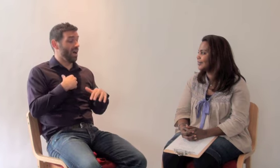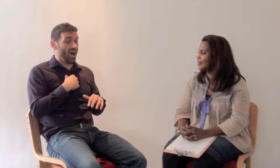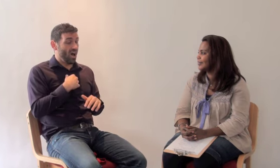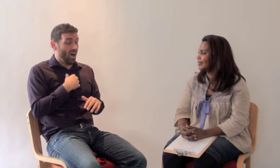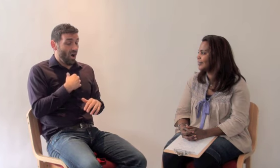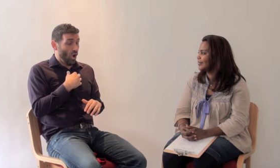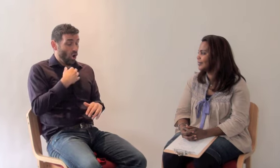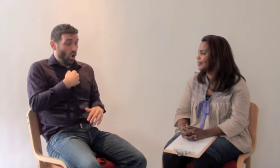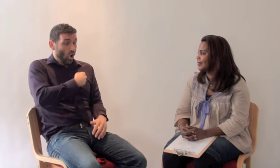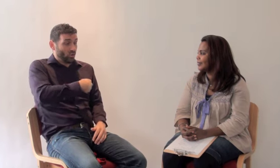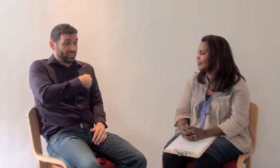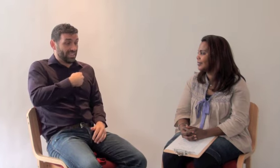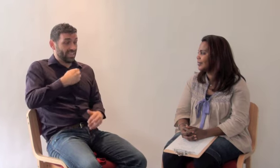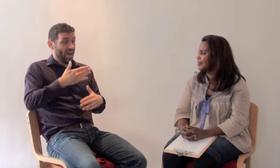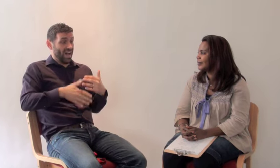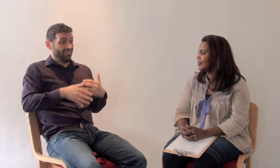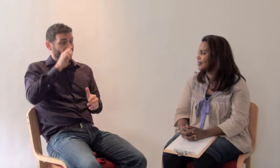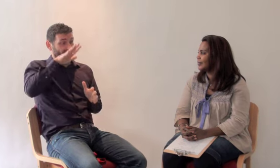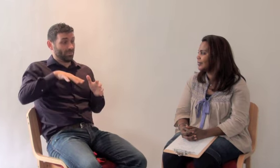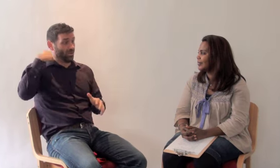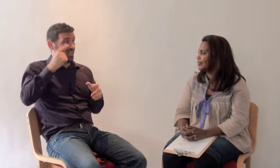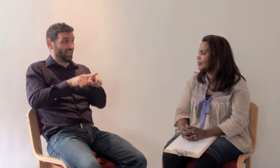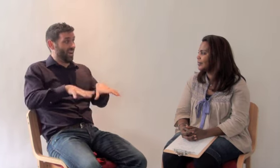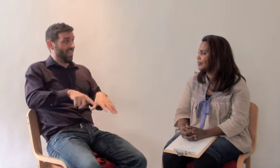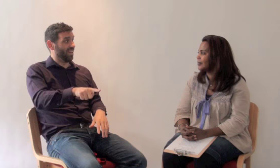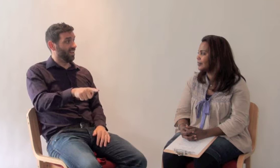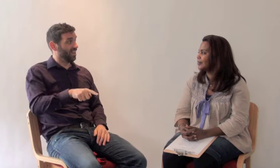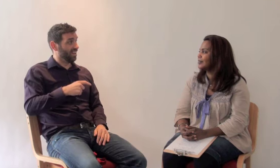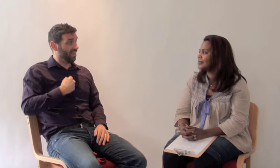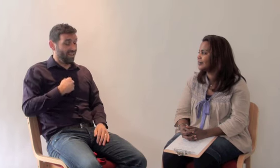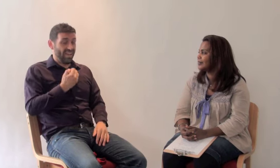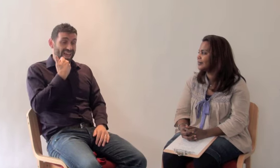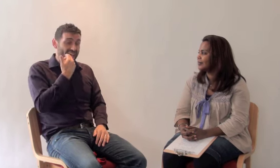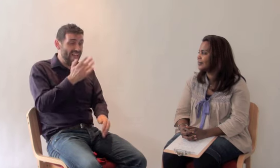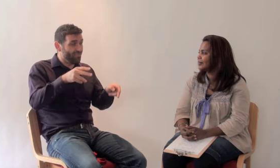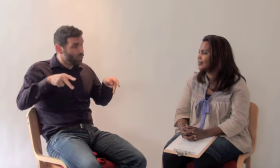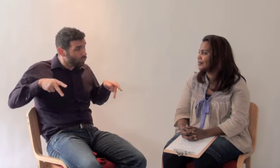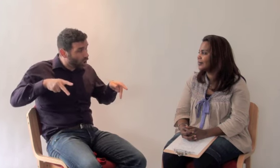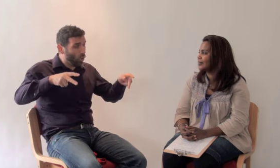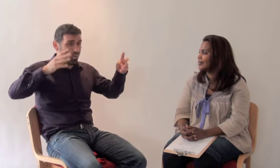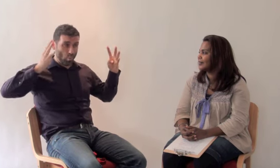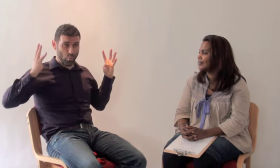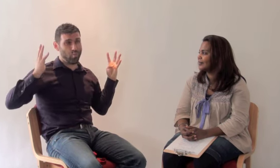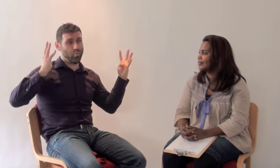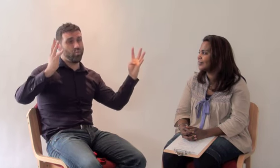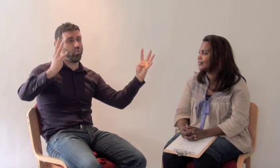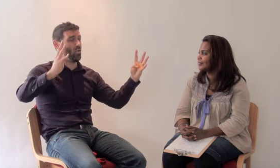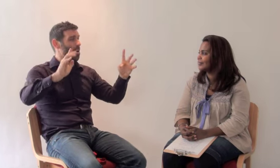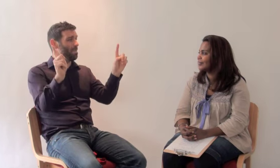unbelievable and really overwhelming. Honestly, I've never experienced London like that in my life. Every street you went